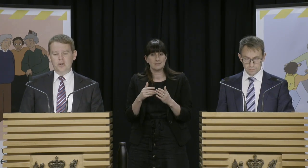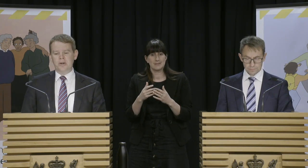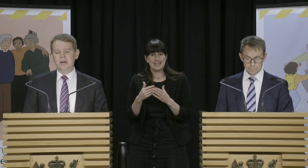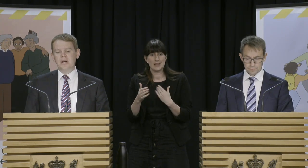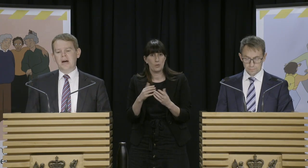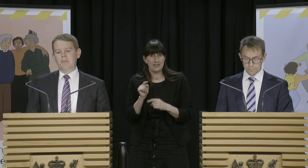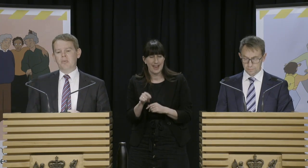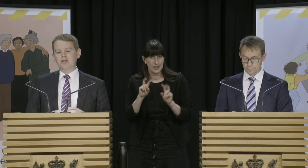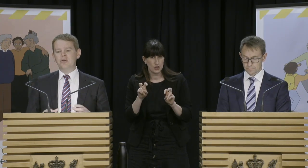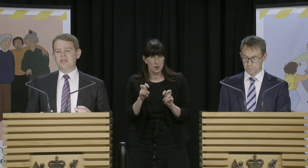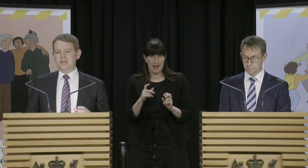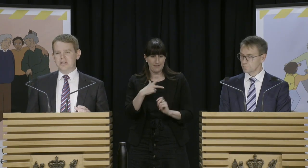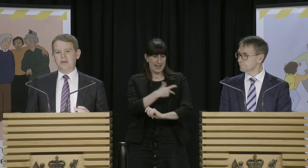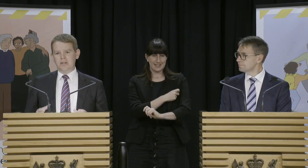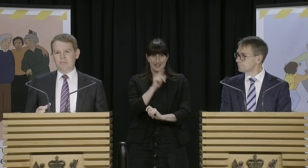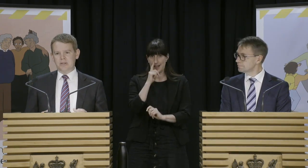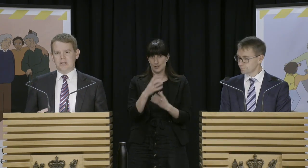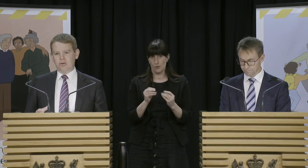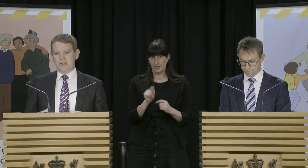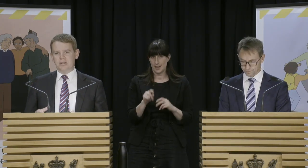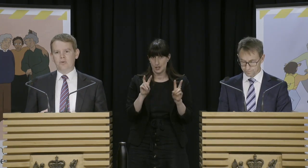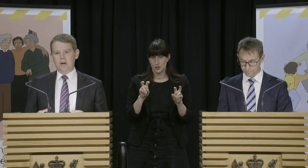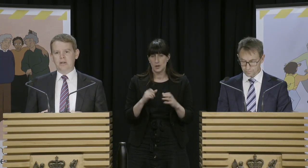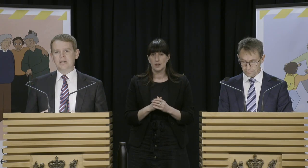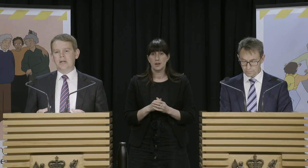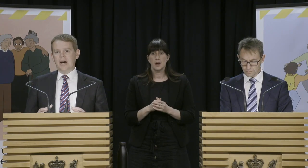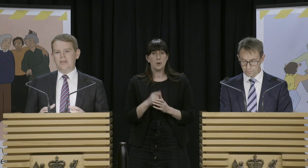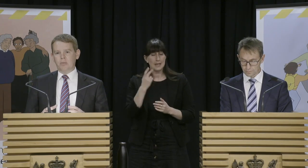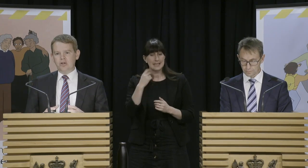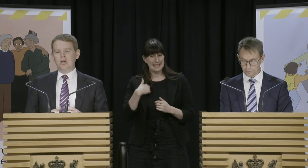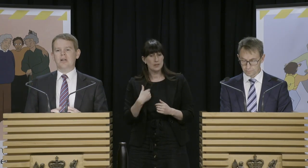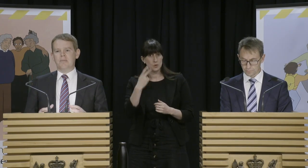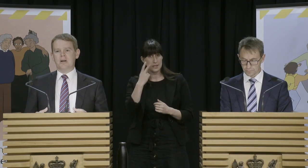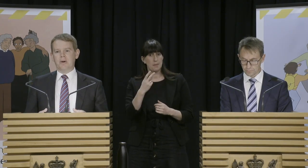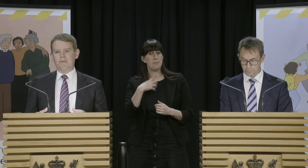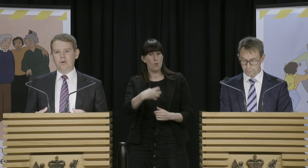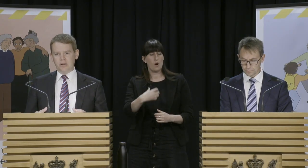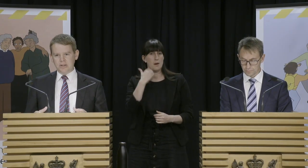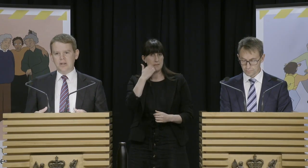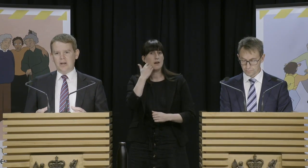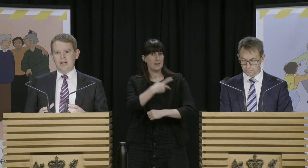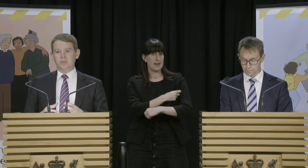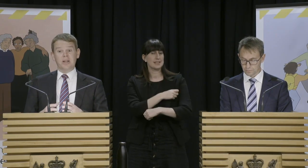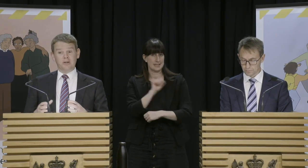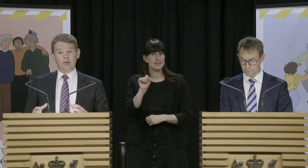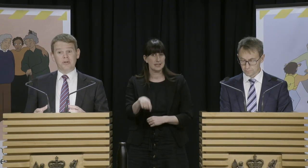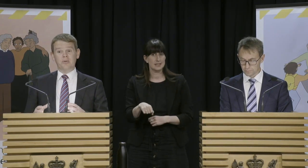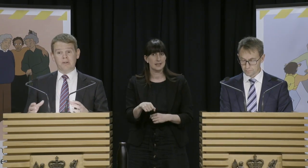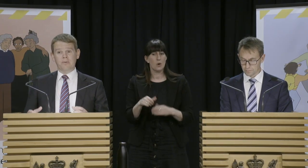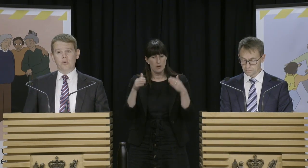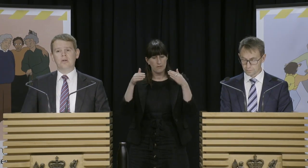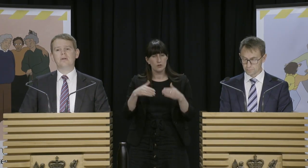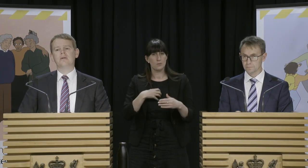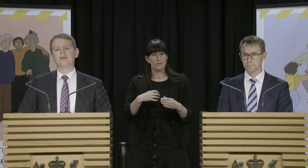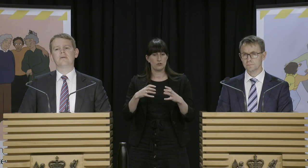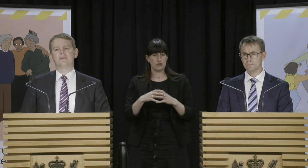going to deal with. But we do need to see those numbers increasing for Māori, and that will certainly be a focus as we get into Groups 3